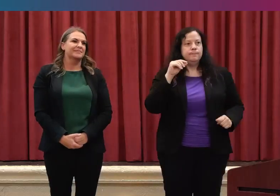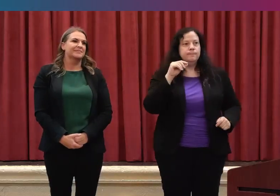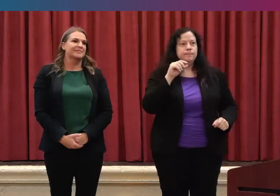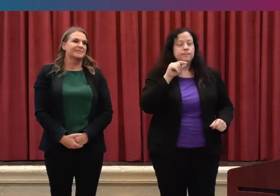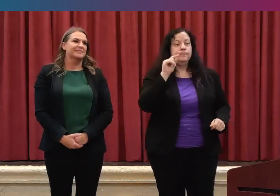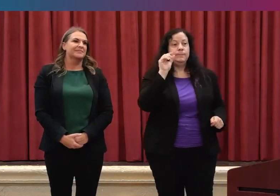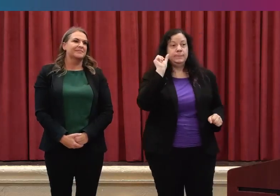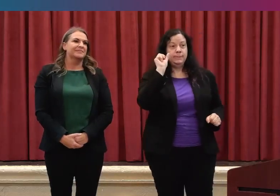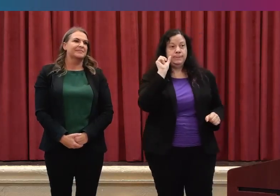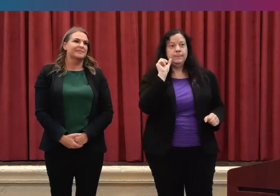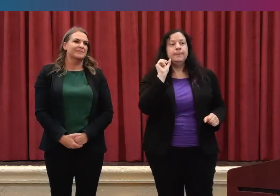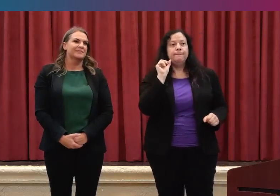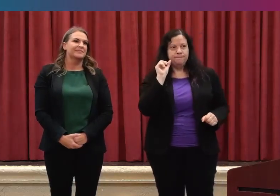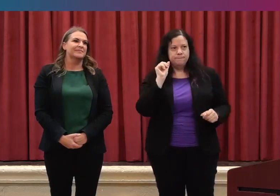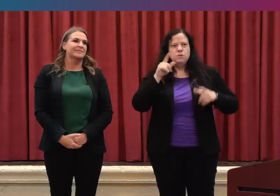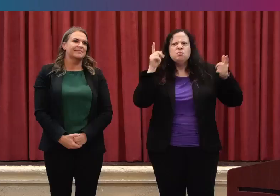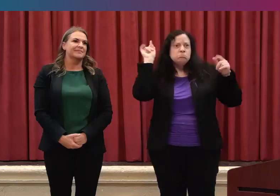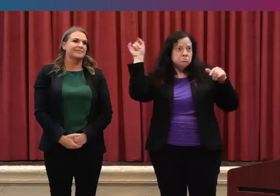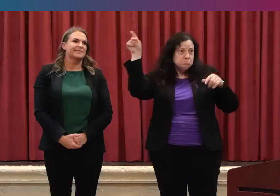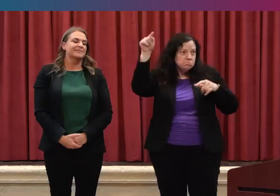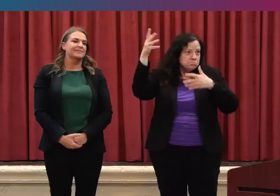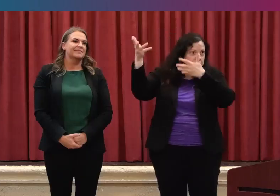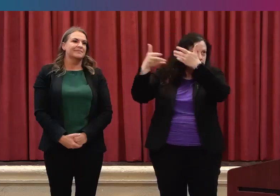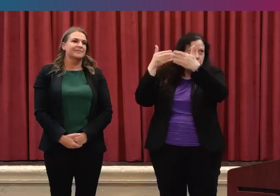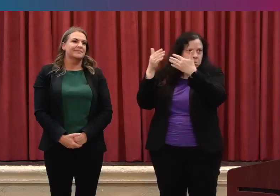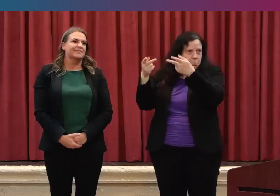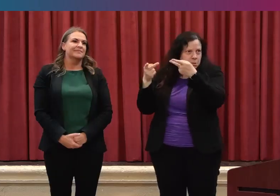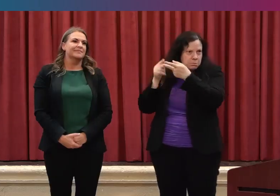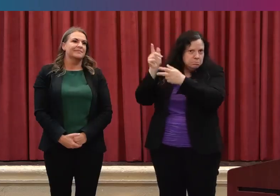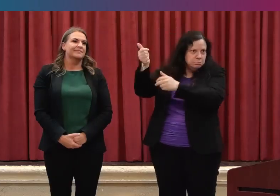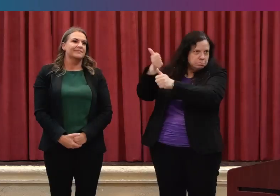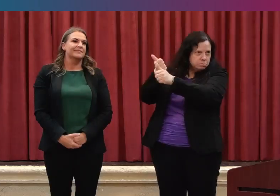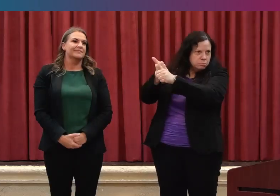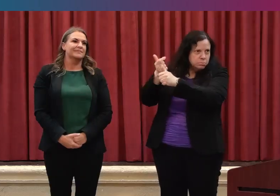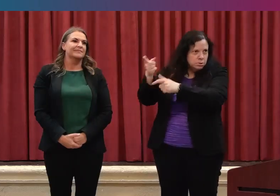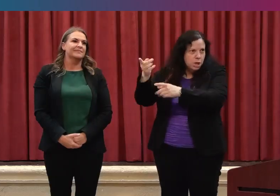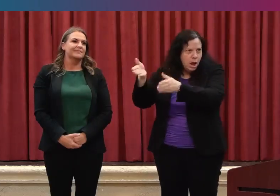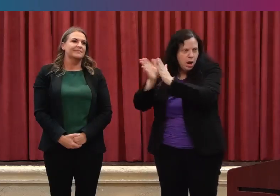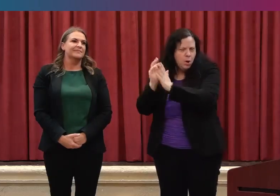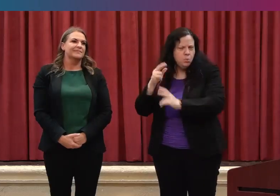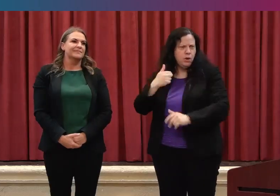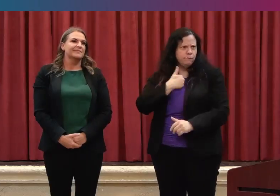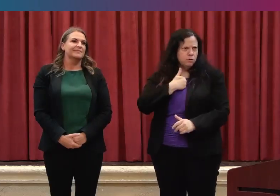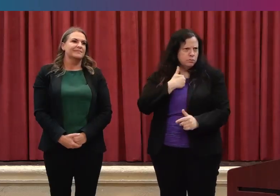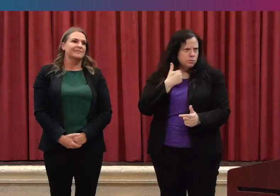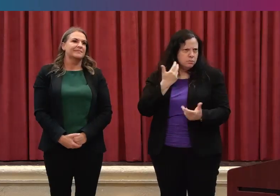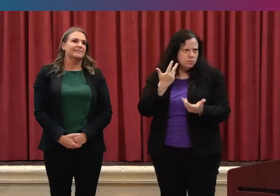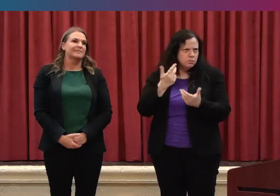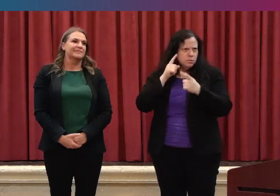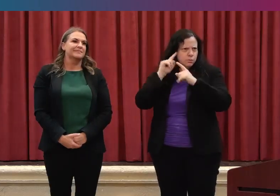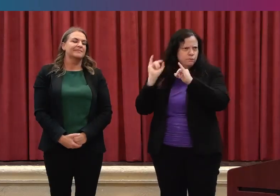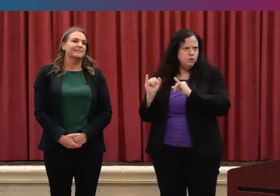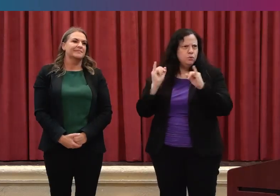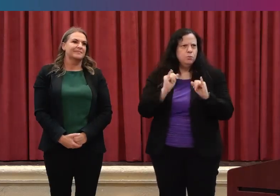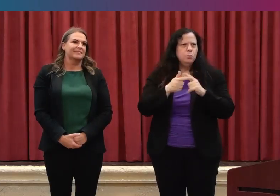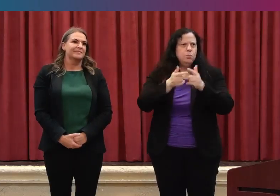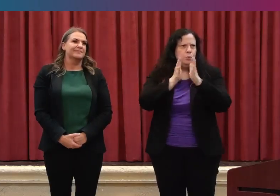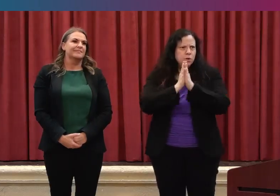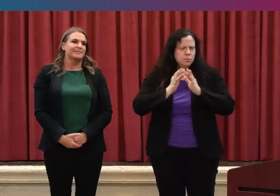interpreter? Or must the family member, the facility ask, or is it the self-ask? It's an individual